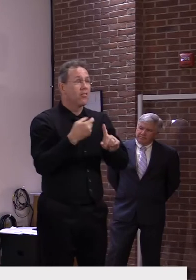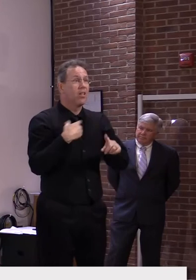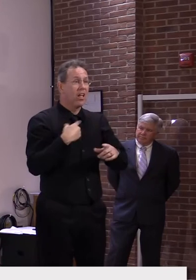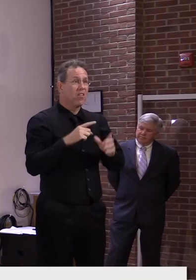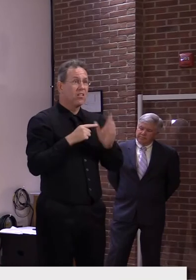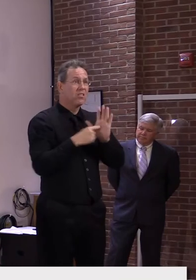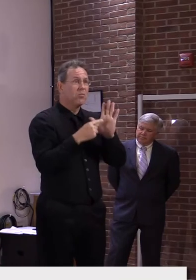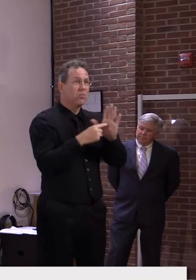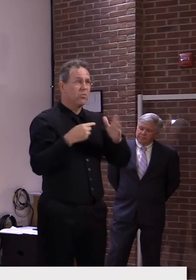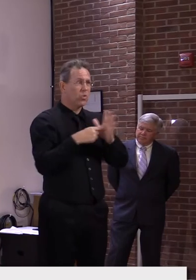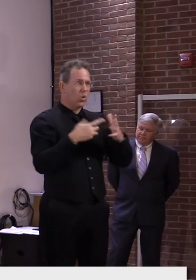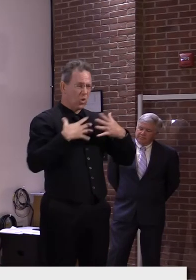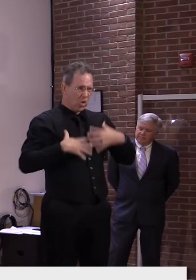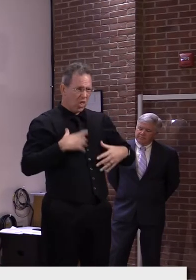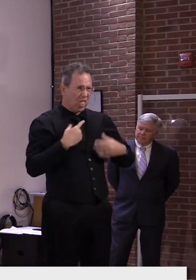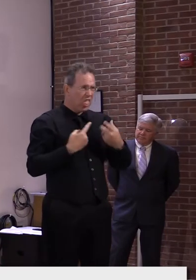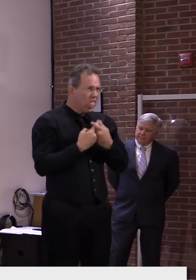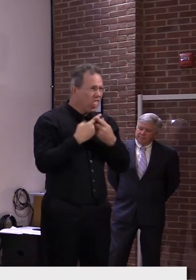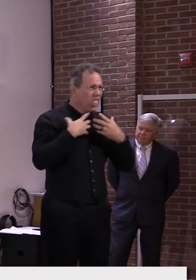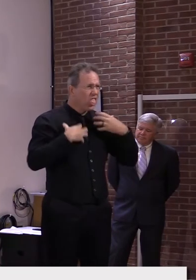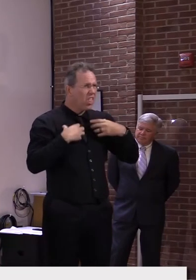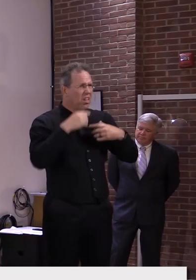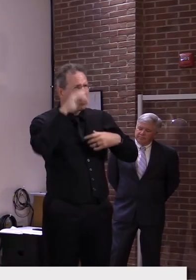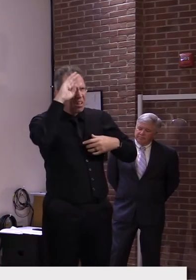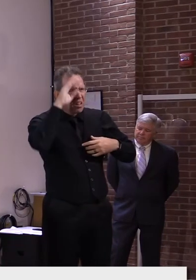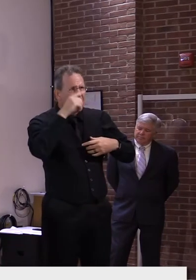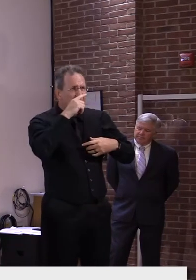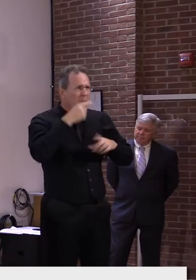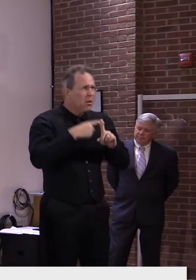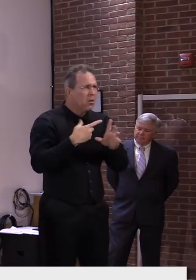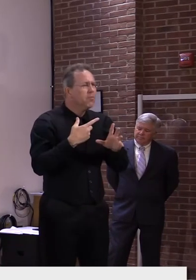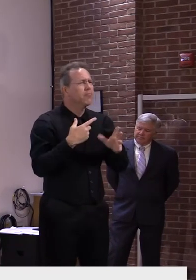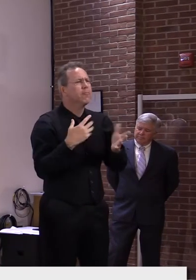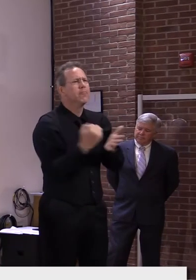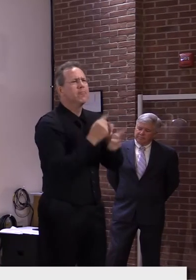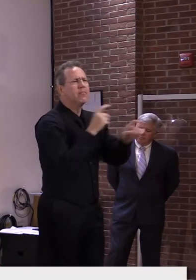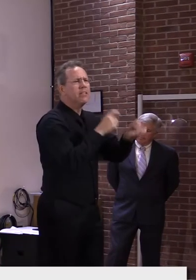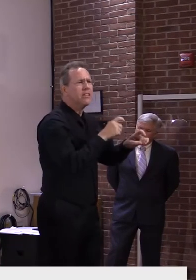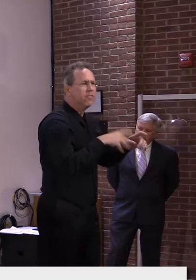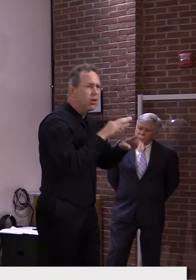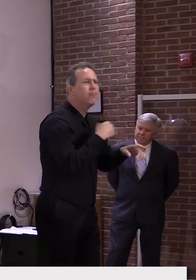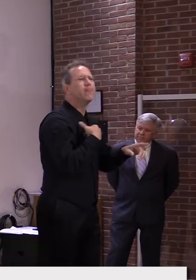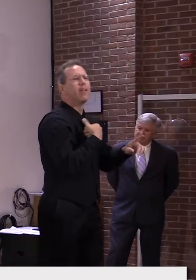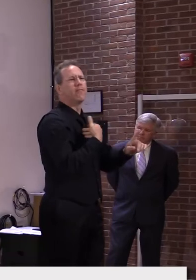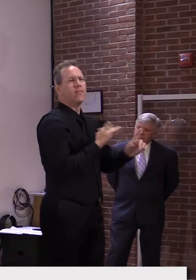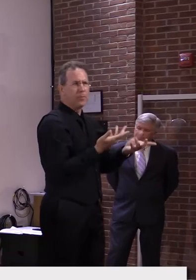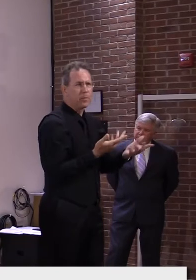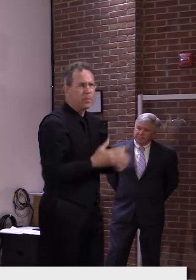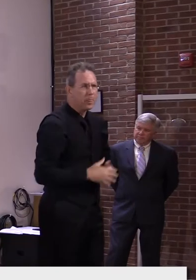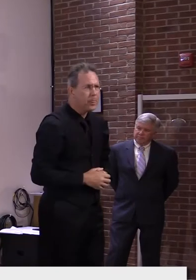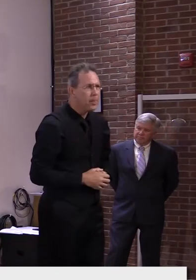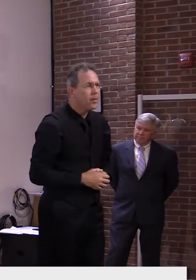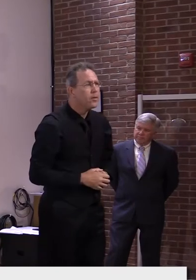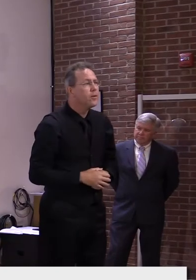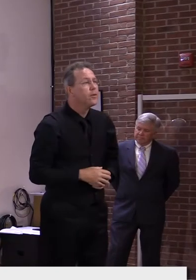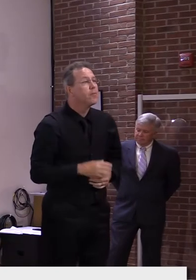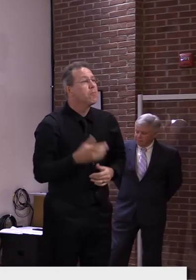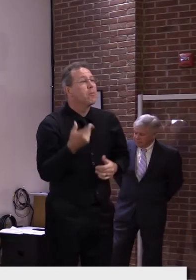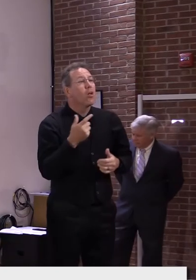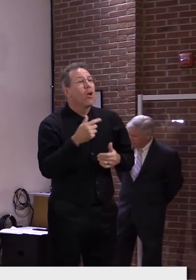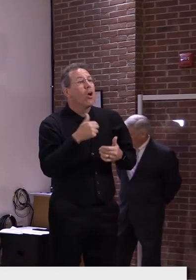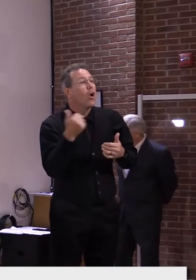reassure yourself that it is or is not COVID. We will have other respiratory viruses that begin to make